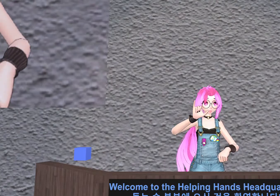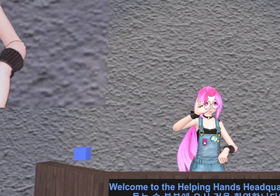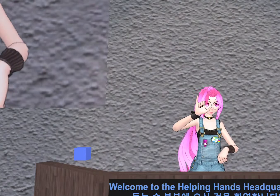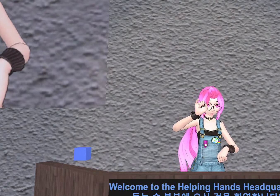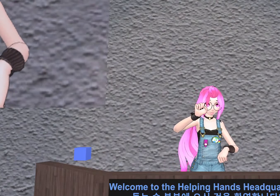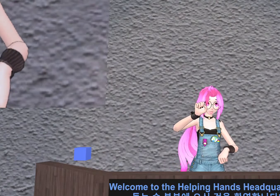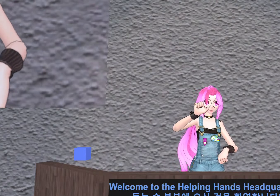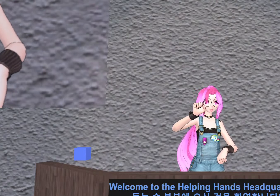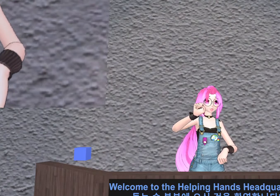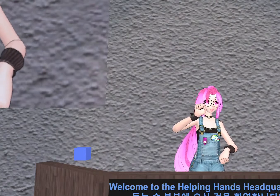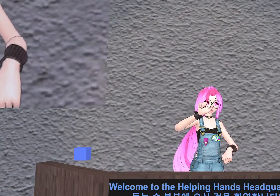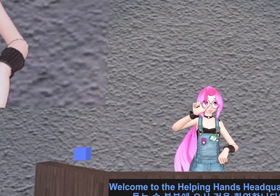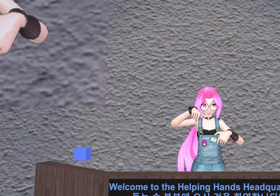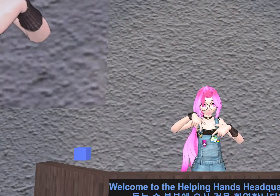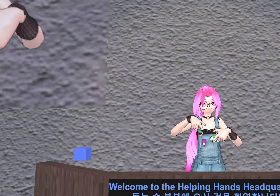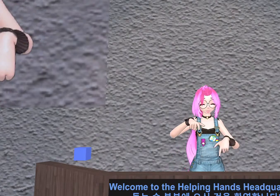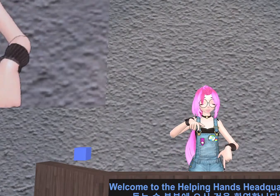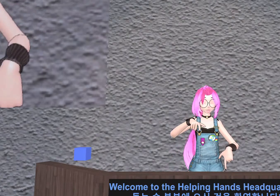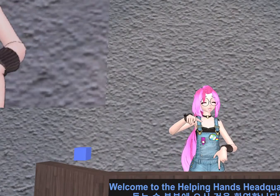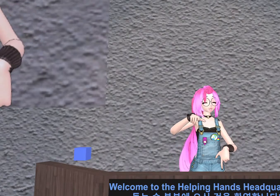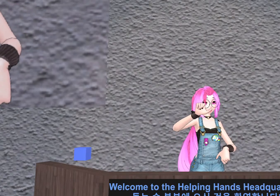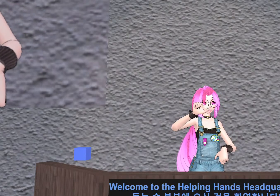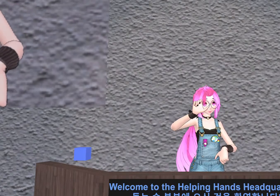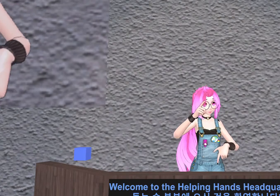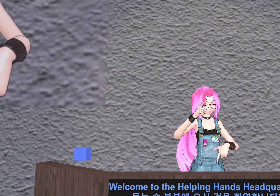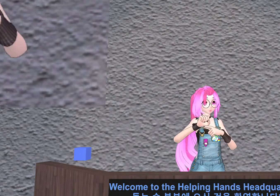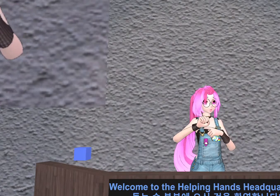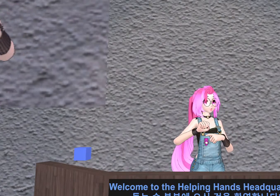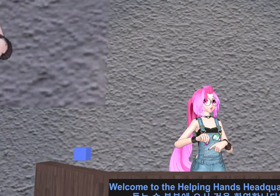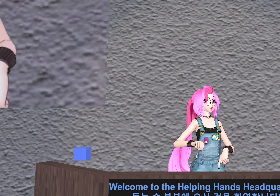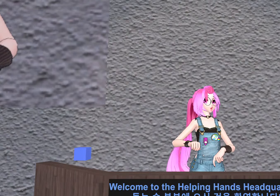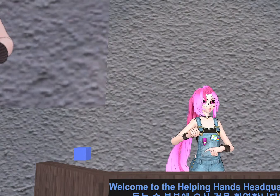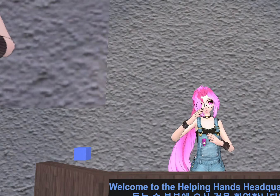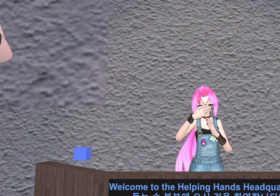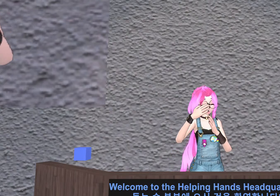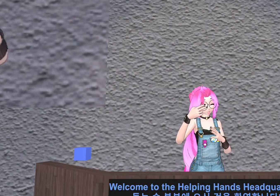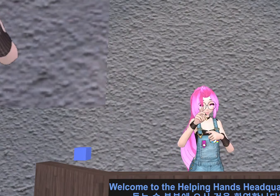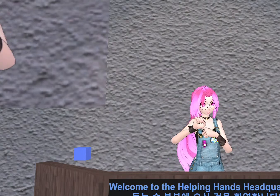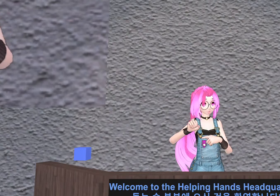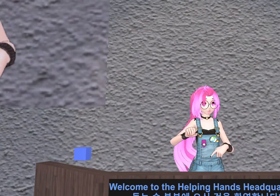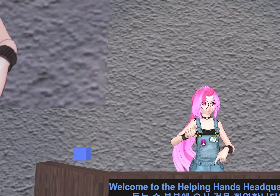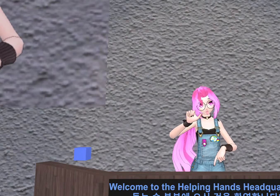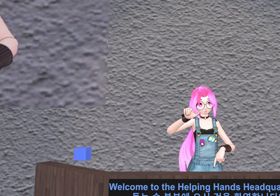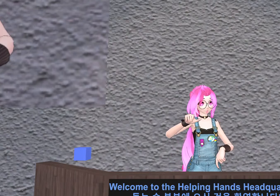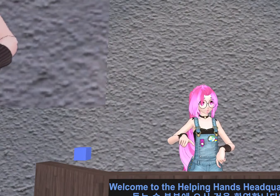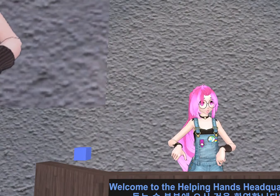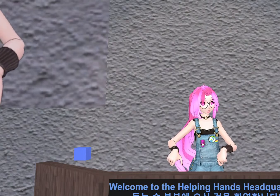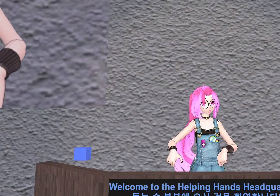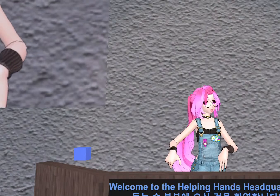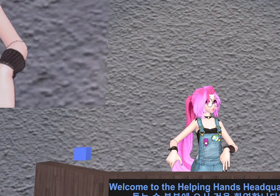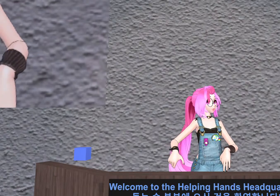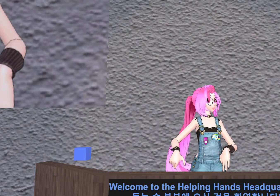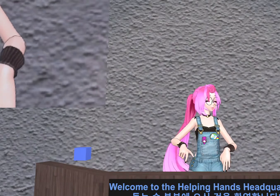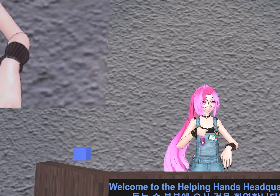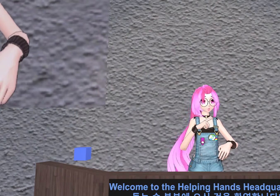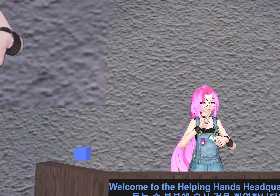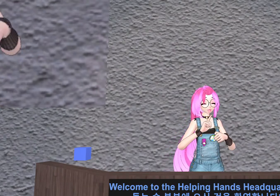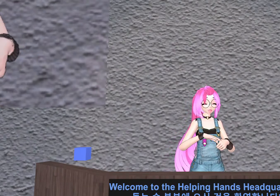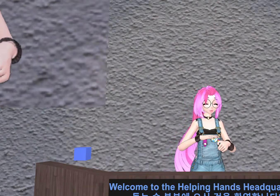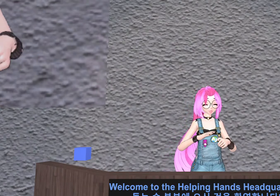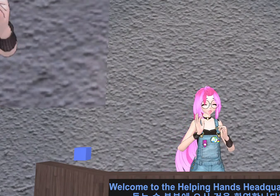words like is, am, are, or the, or